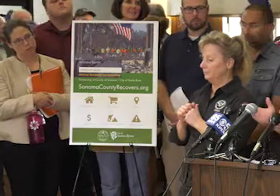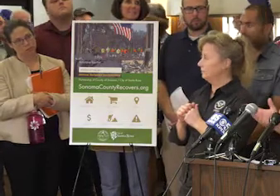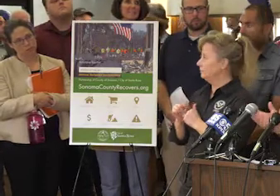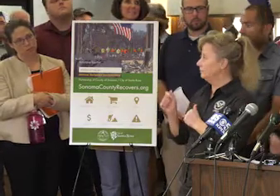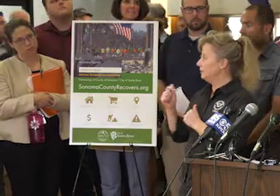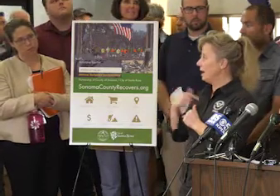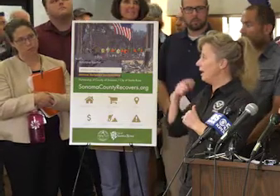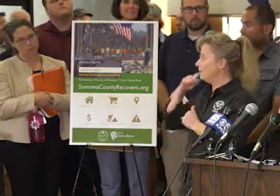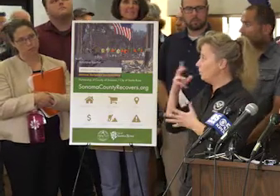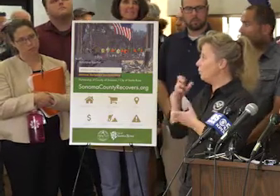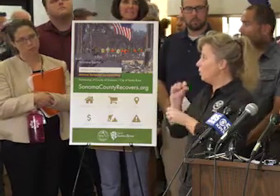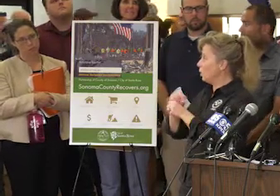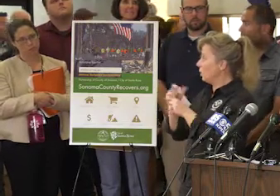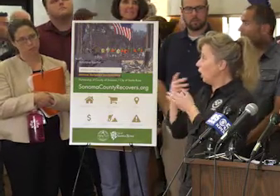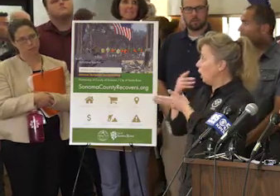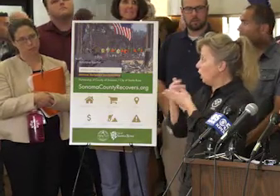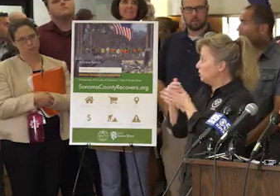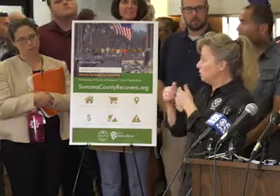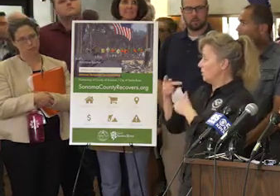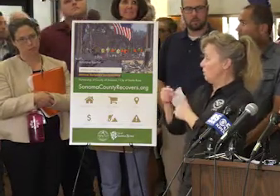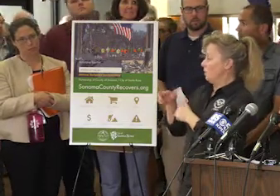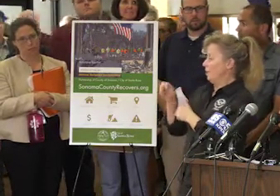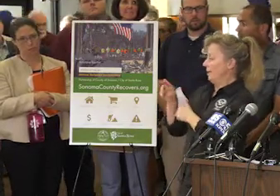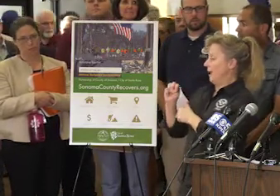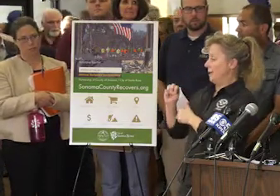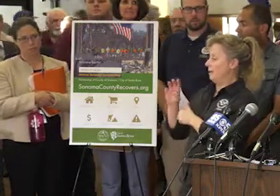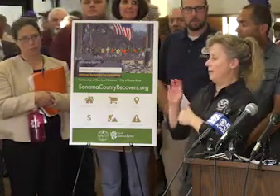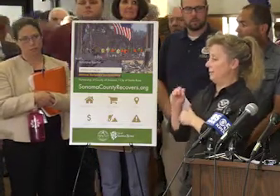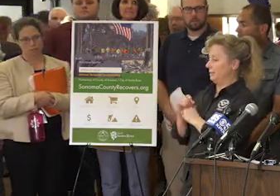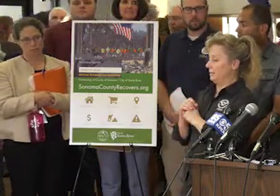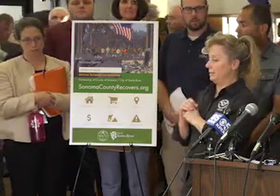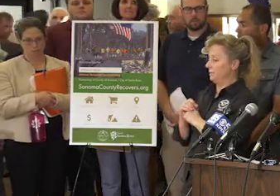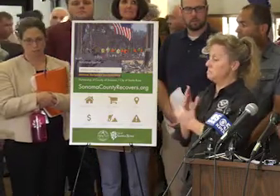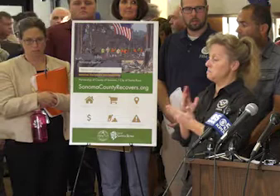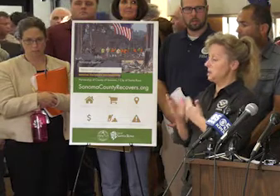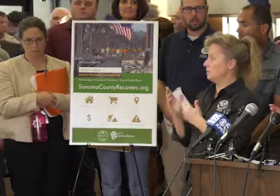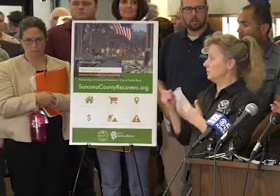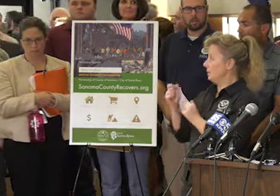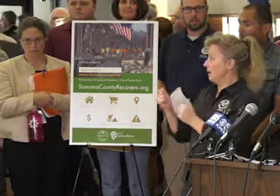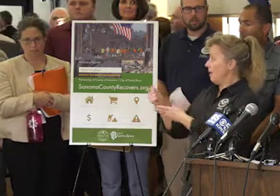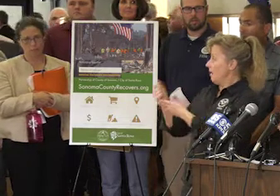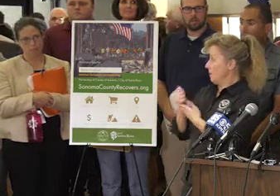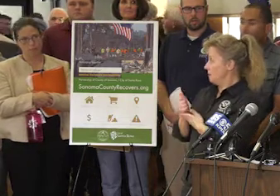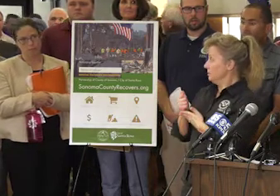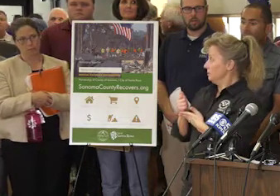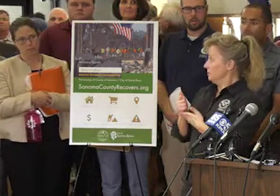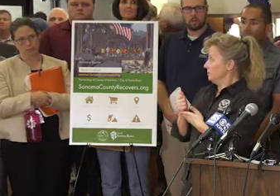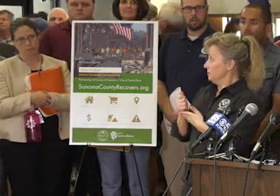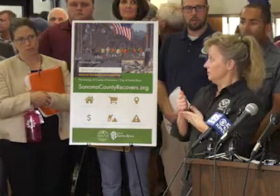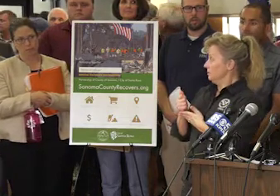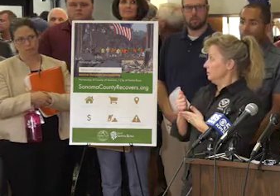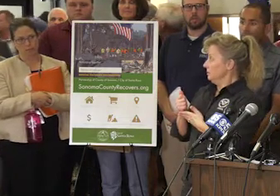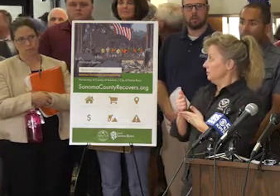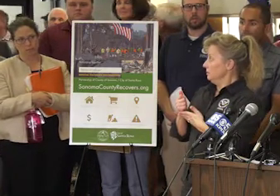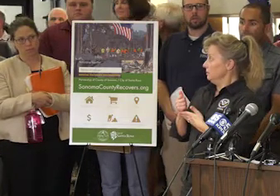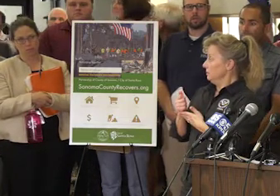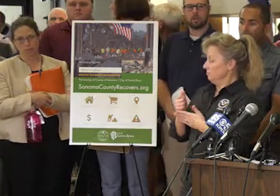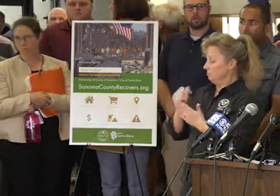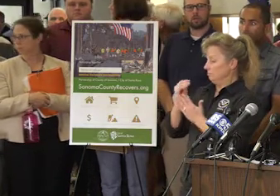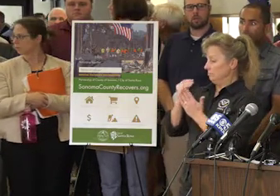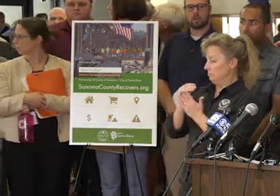know, I think we want to work very closely with the propane companies. And perhaps somebody can help us, you know, assemble a